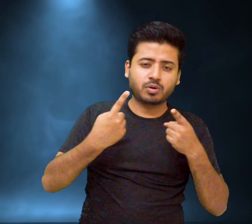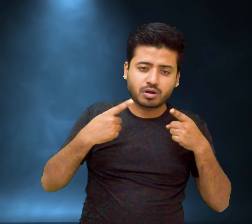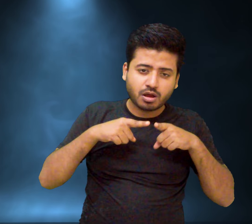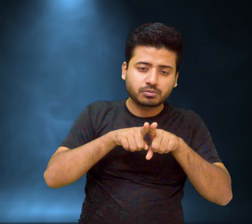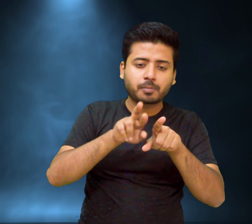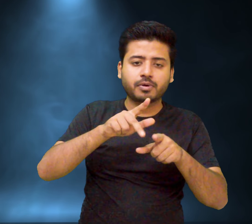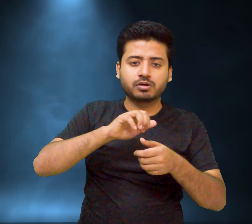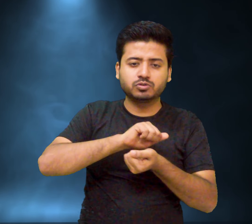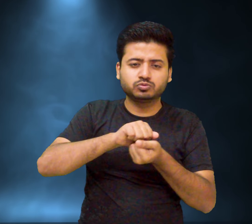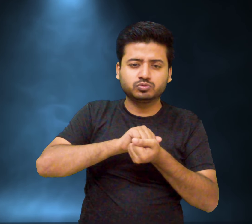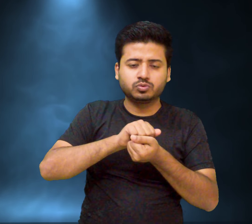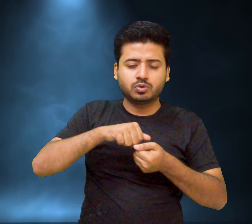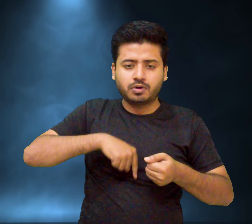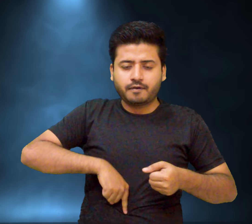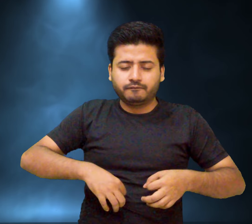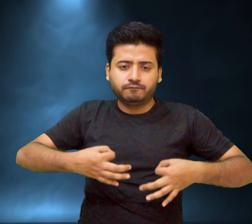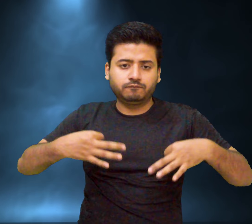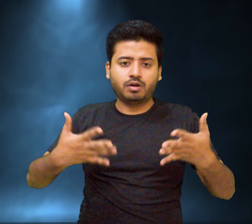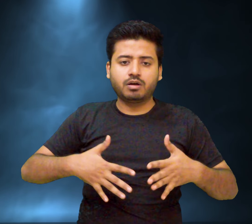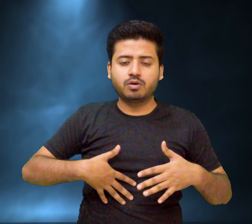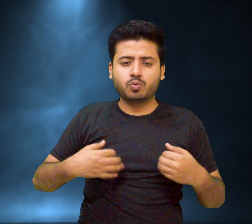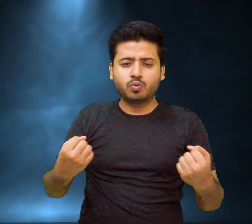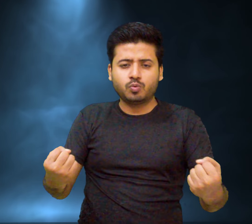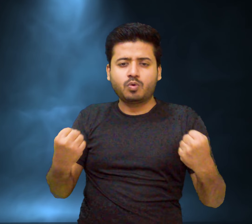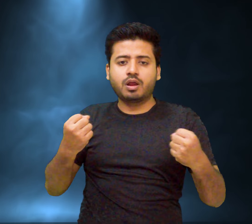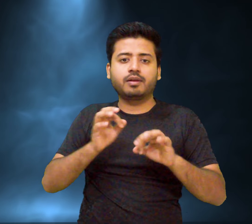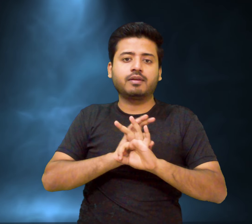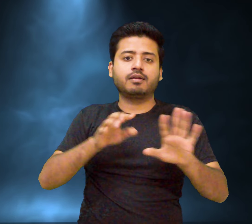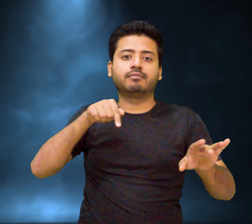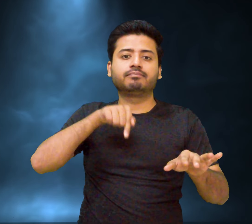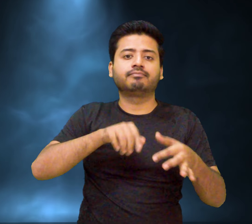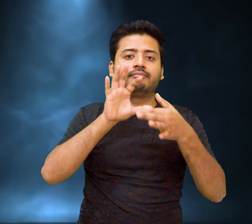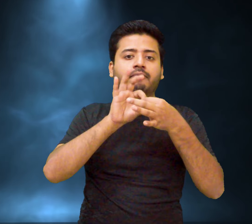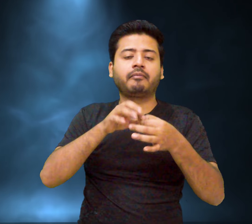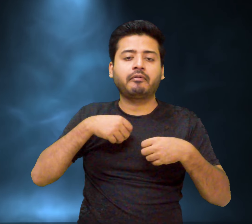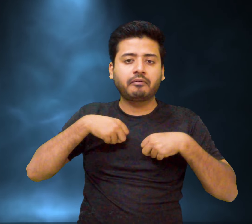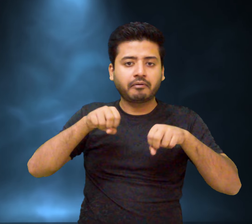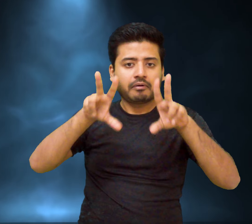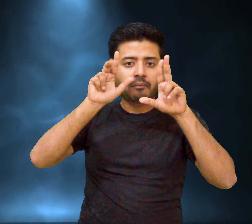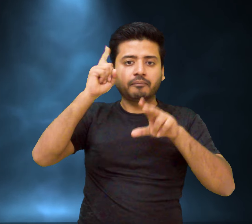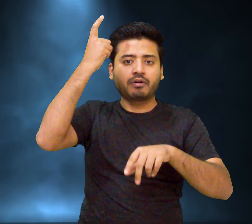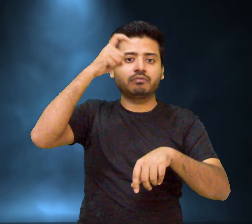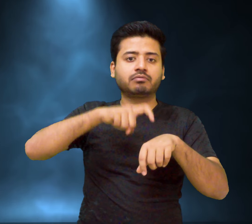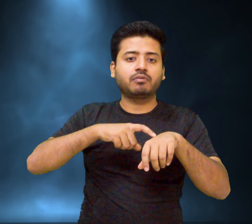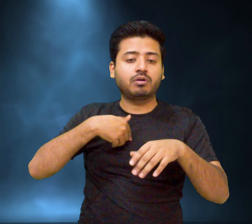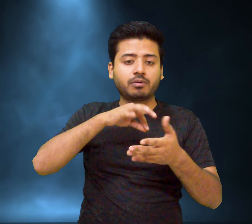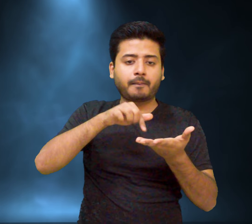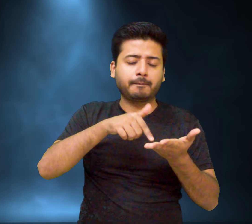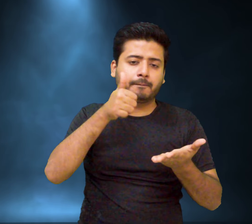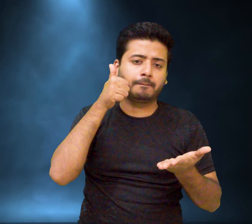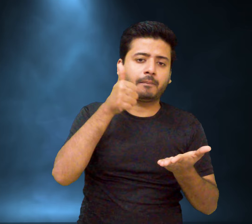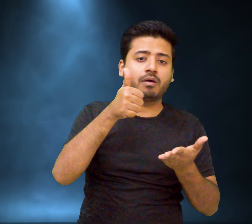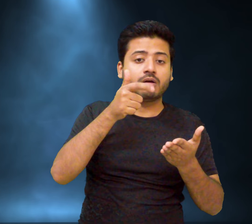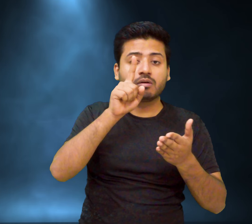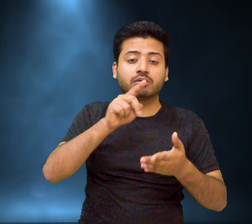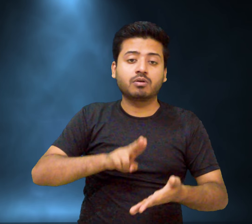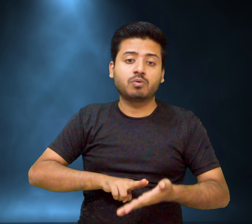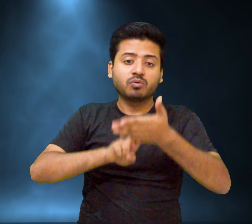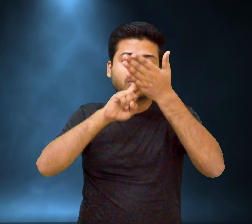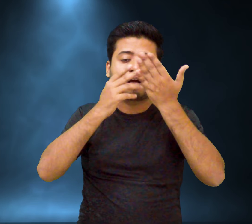inflammation. Studies on animals have shown that piperine can effectively fight chronic inflammation, which is linked to conditions like arthritis,